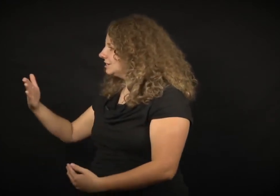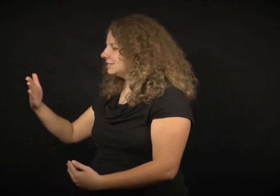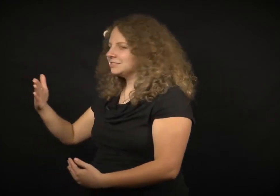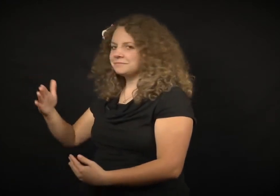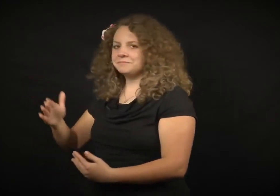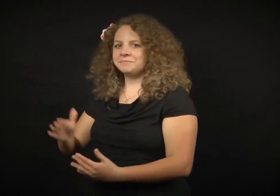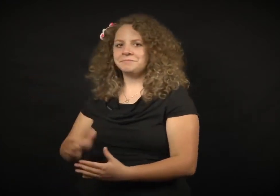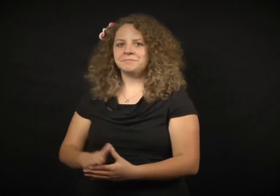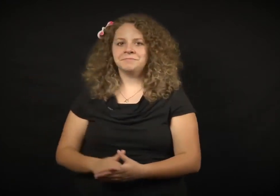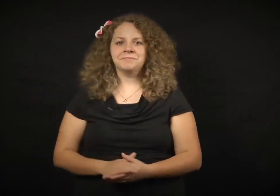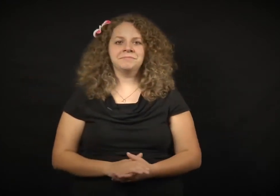Thanks.